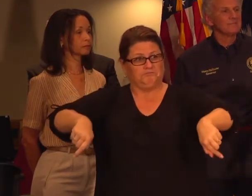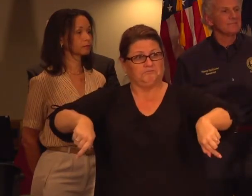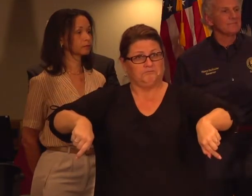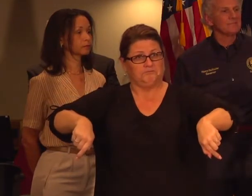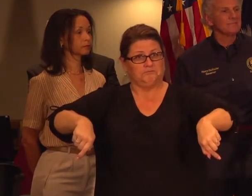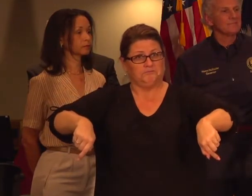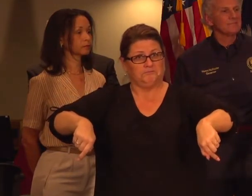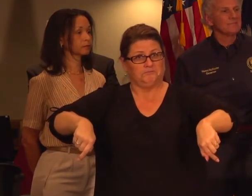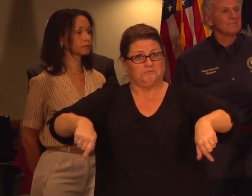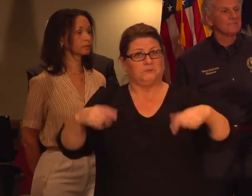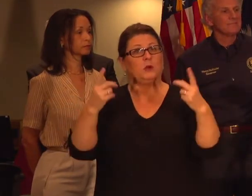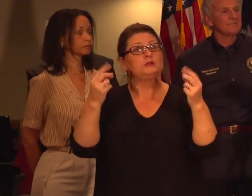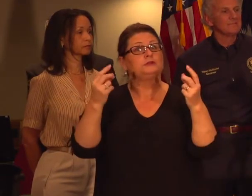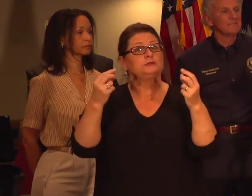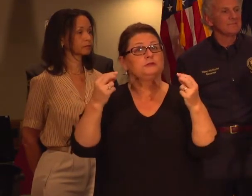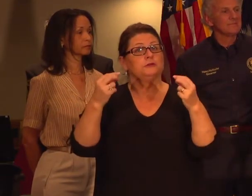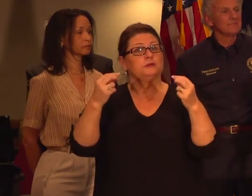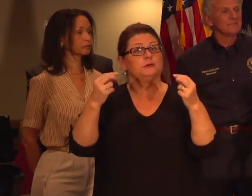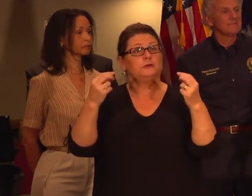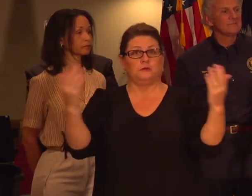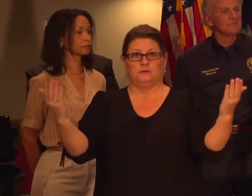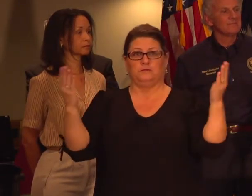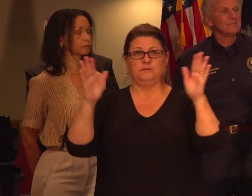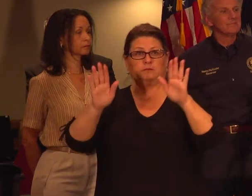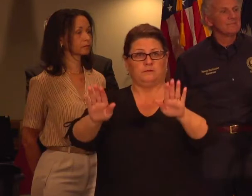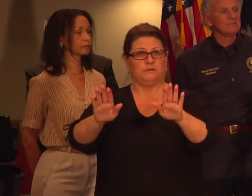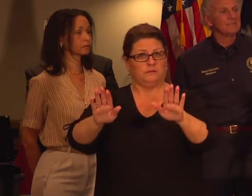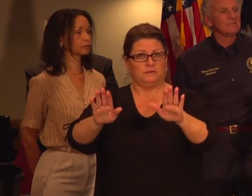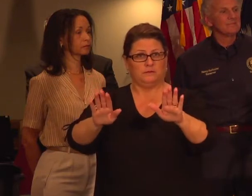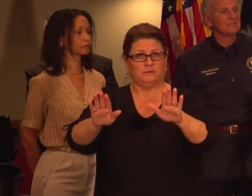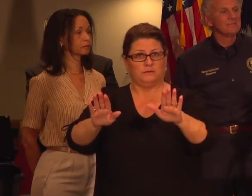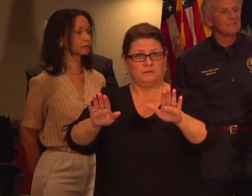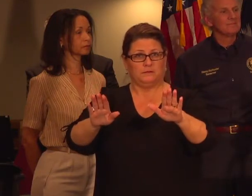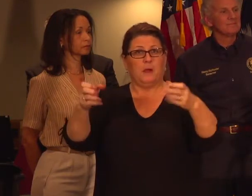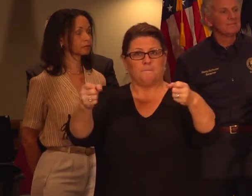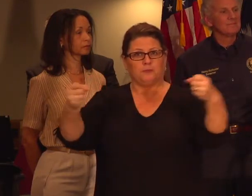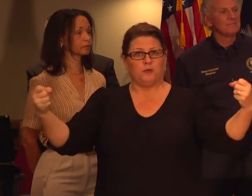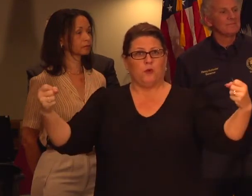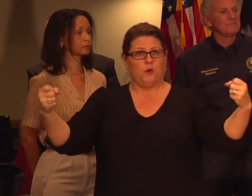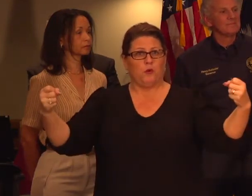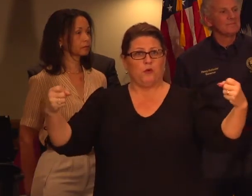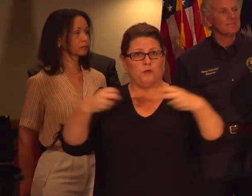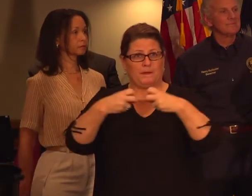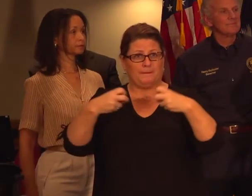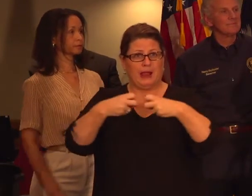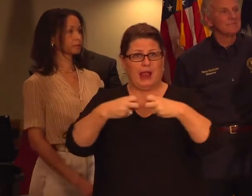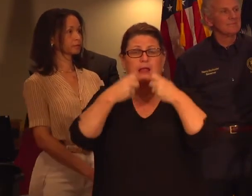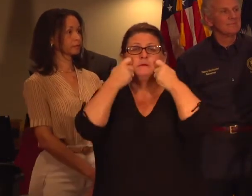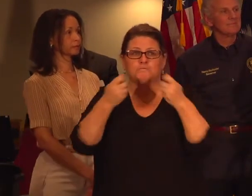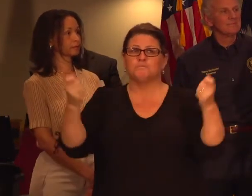You then overlap the fabric on either end, grab the rubber bands, and then pull